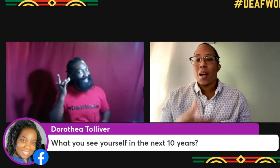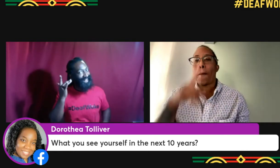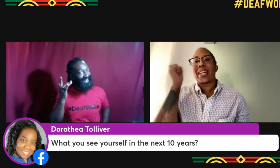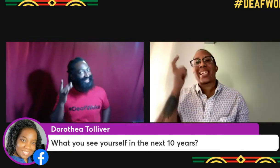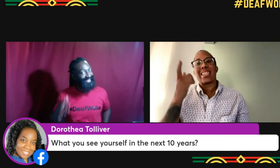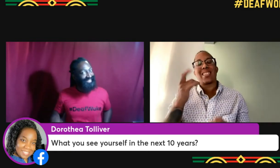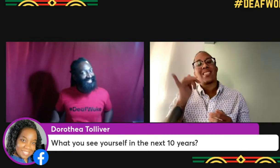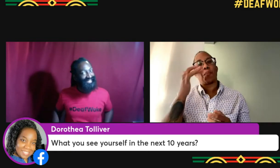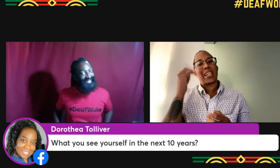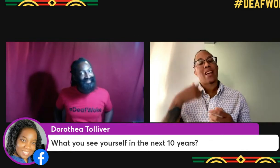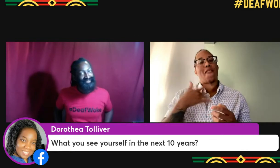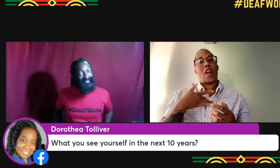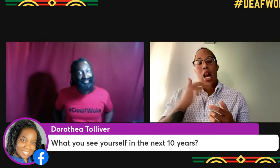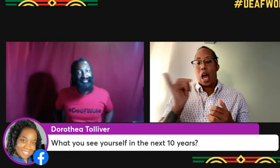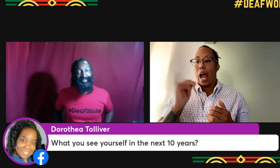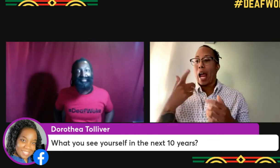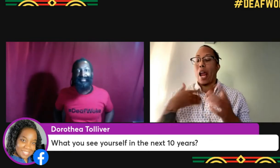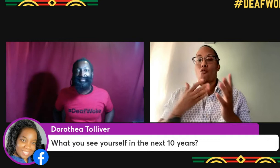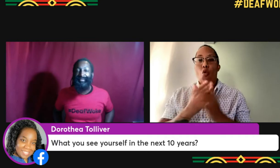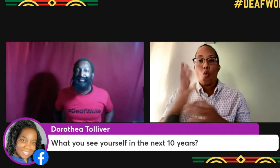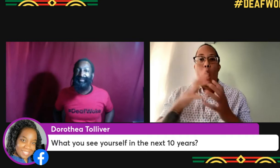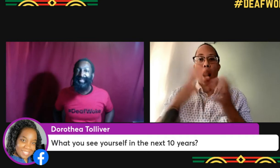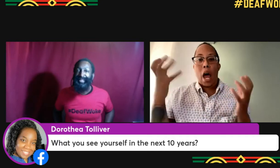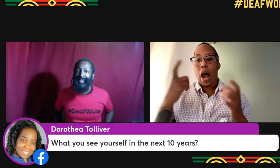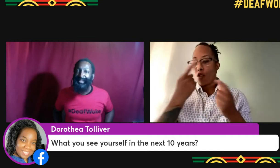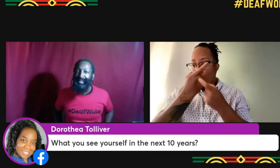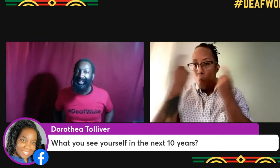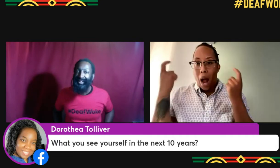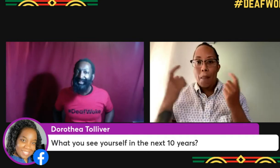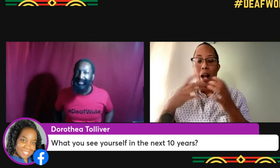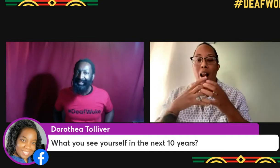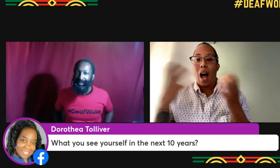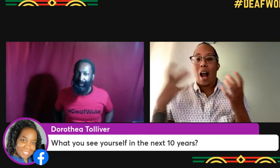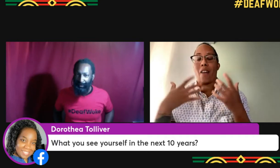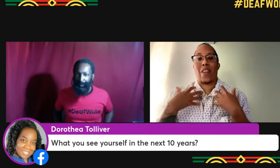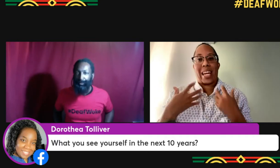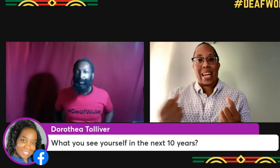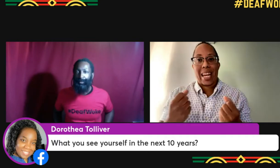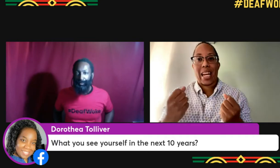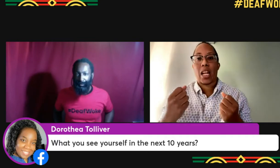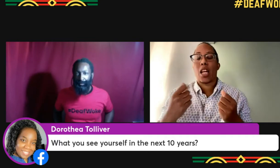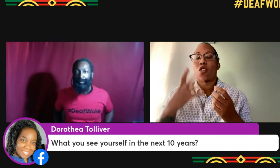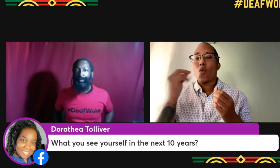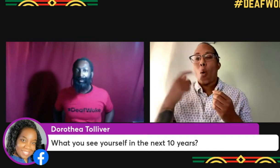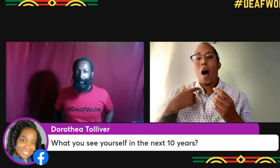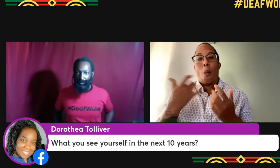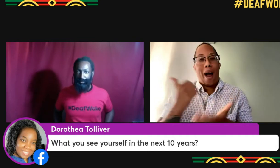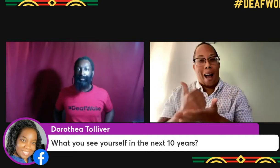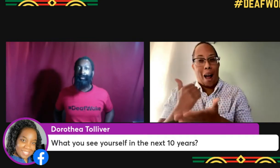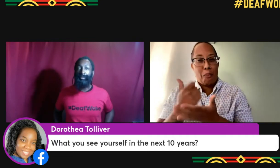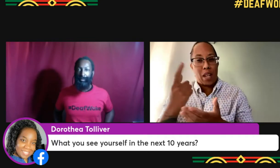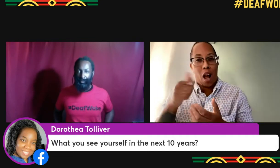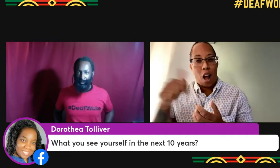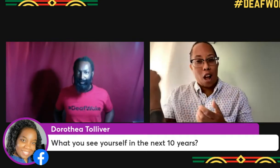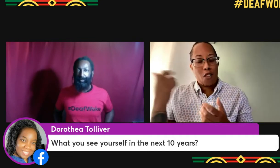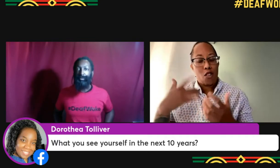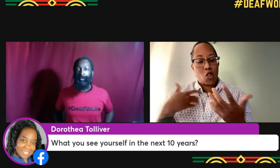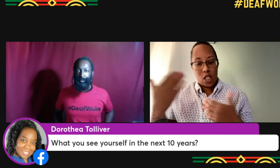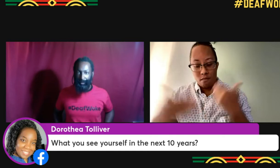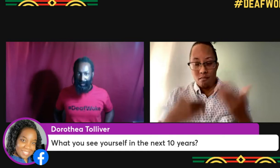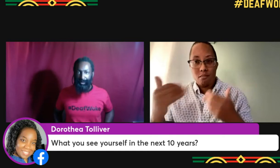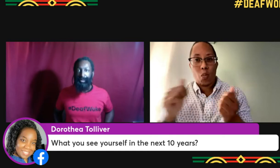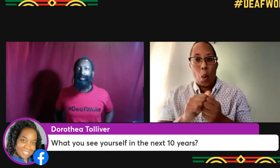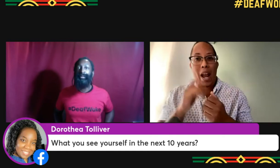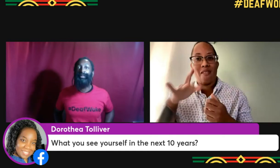Why holistic medicine? Because I feel like I've gone through a lot of trauma. And I've gone through a lot of healing of that